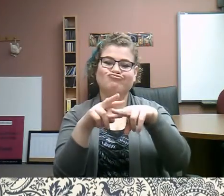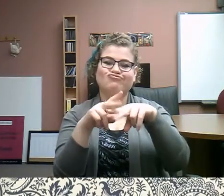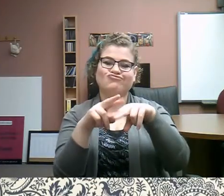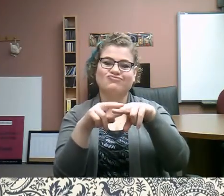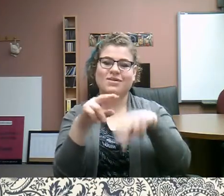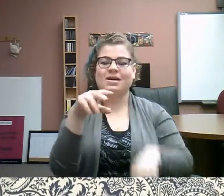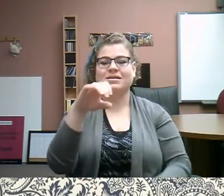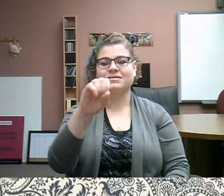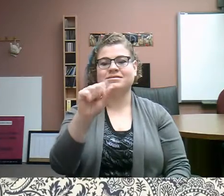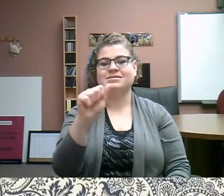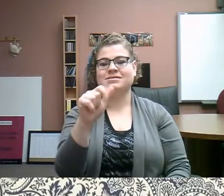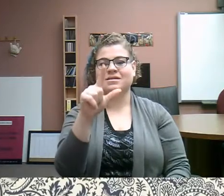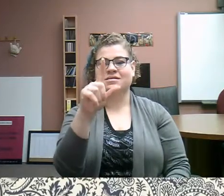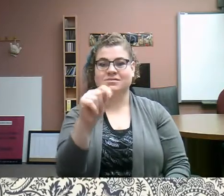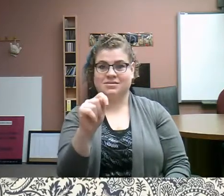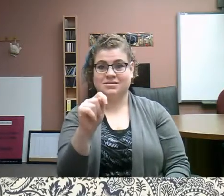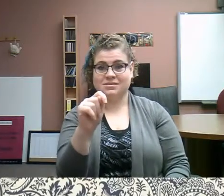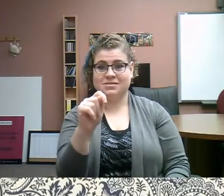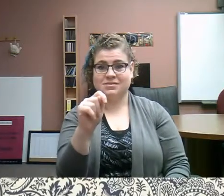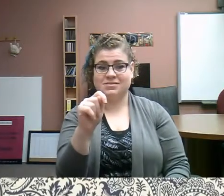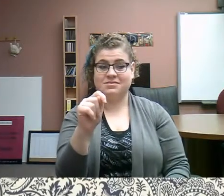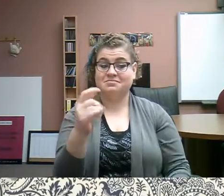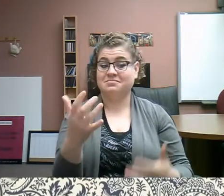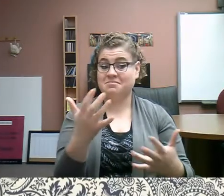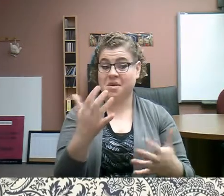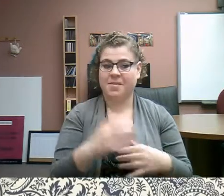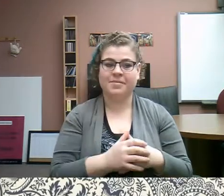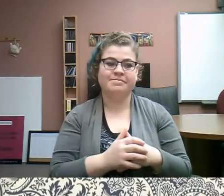And that's a sign for salt. So salt.